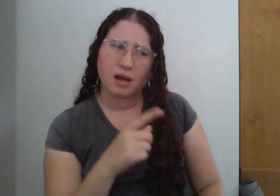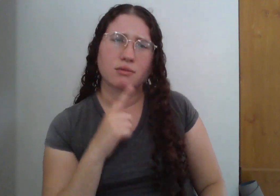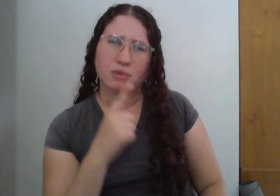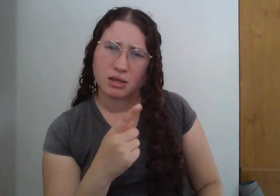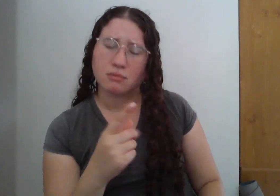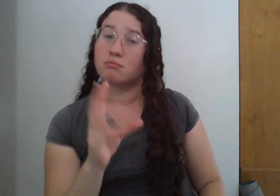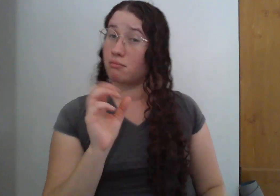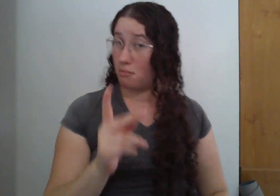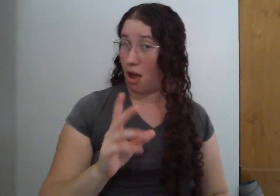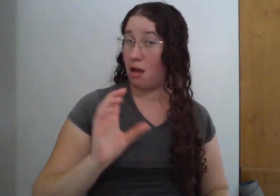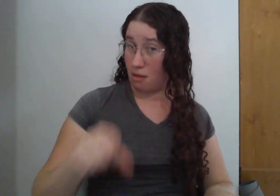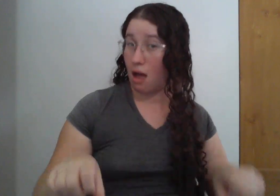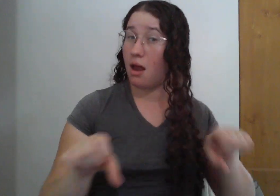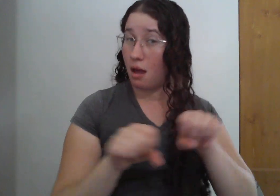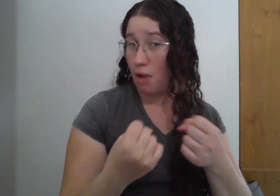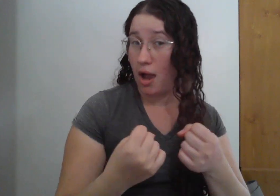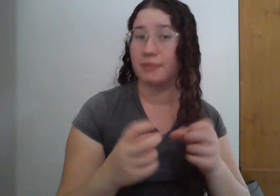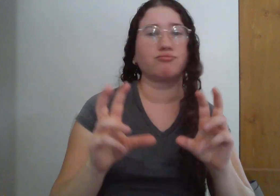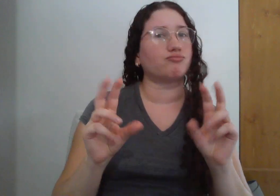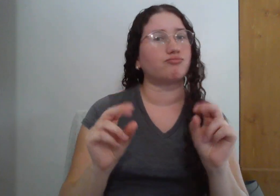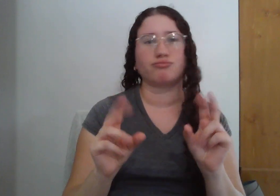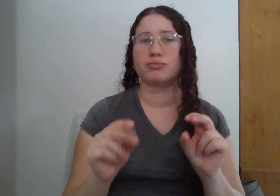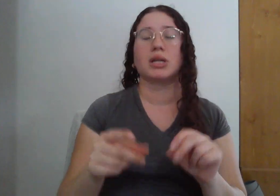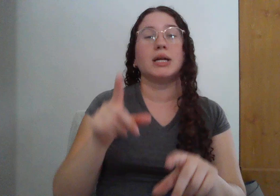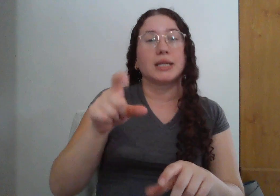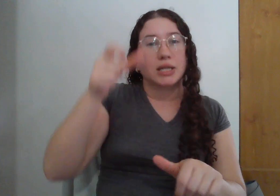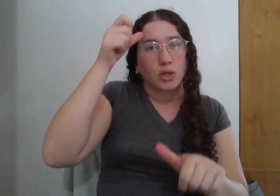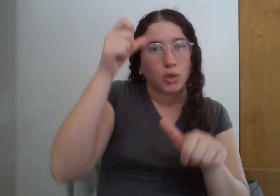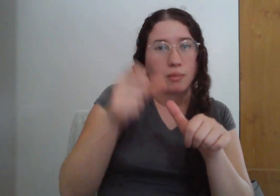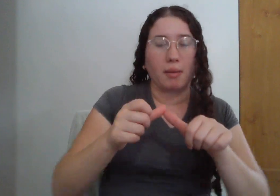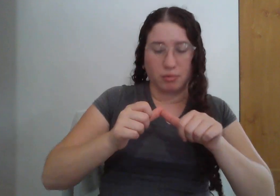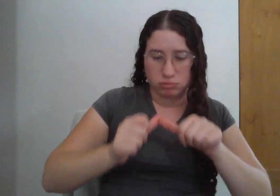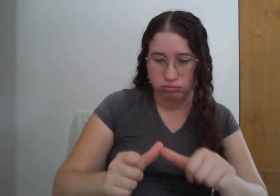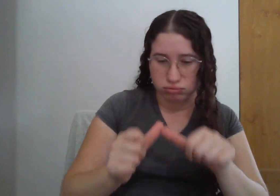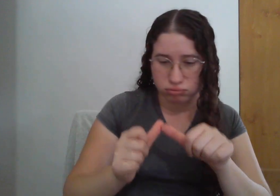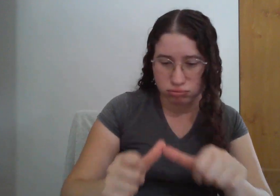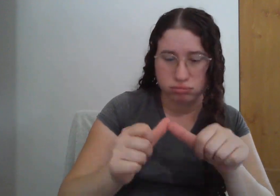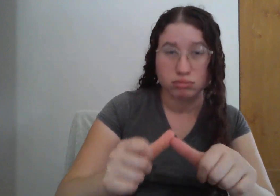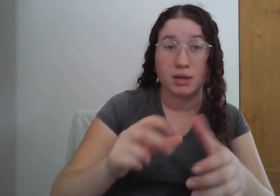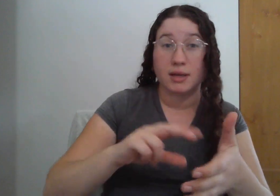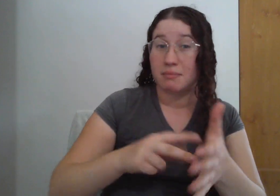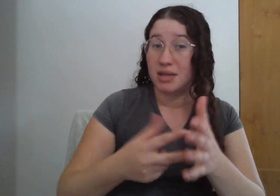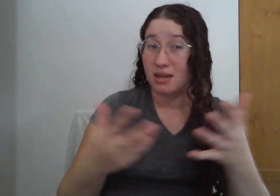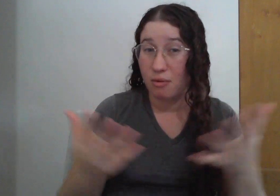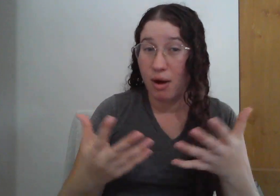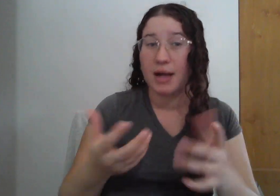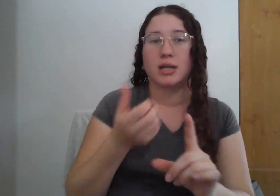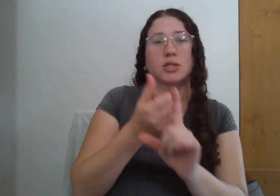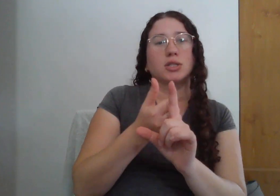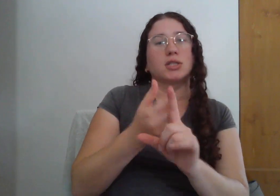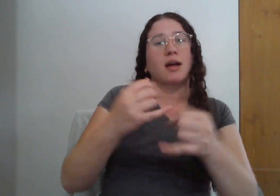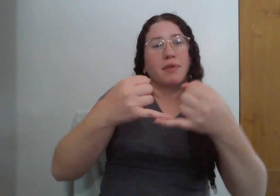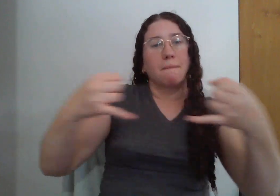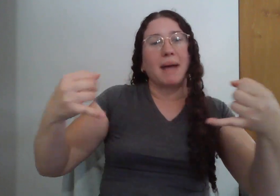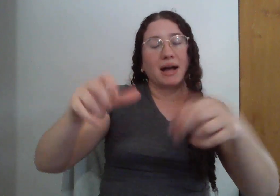it. Consistency is really key here. That might mean restating the boundary more than once.